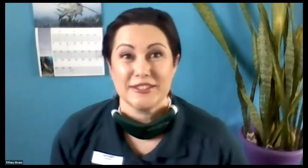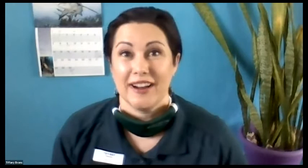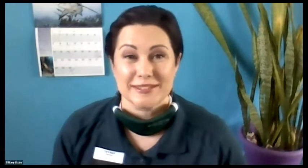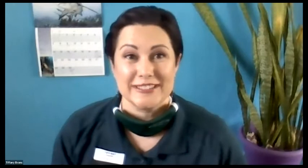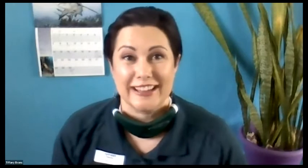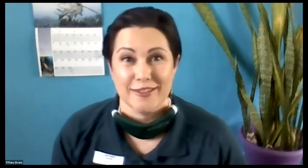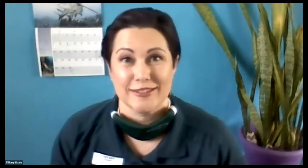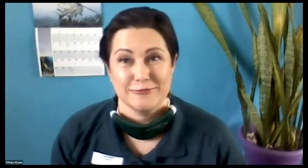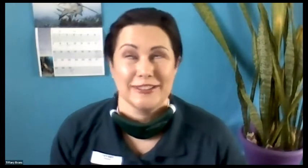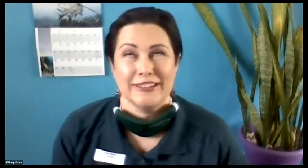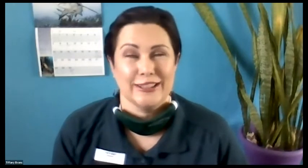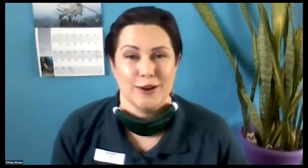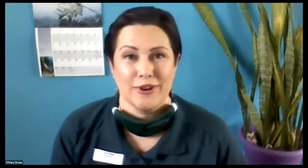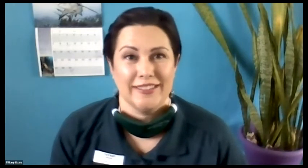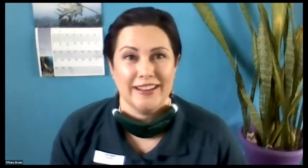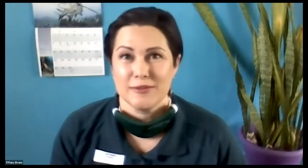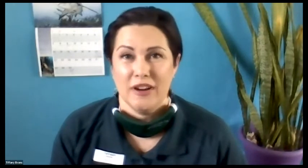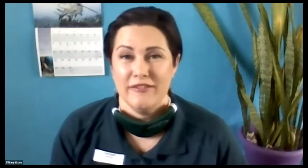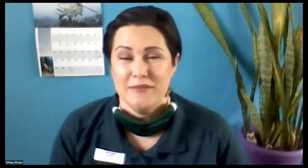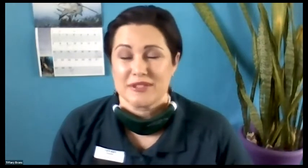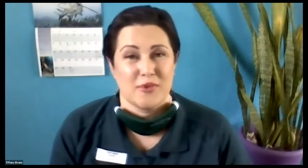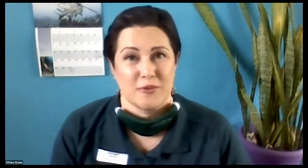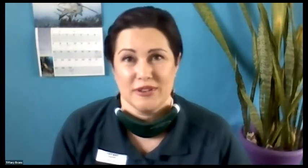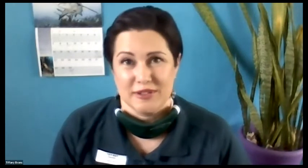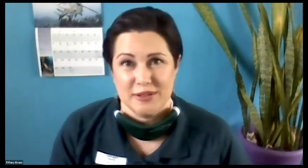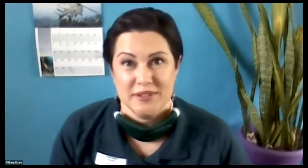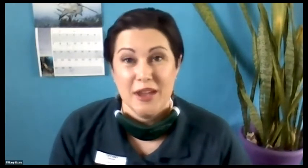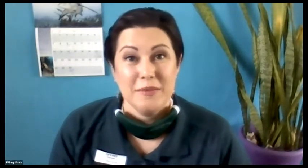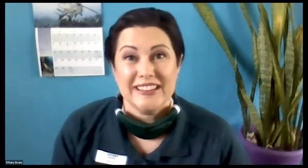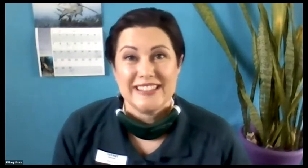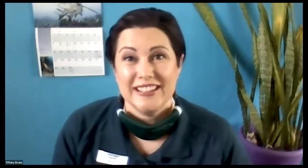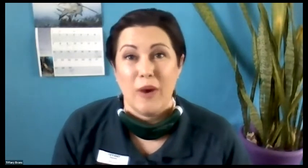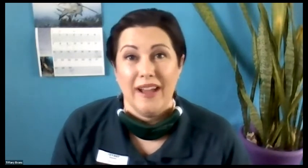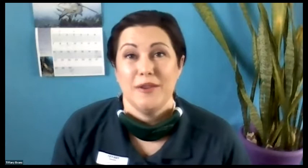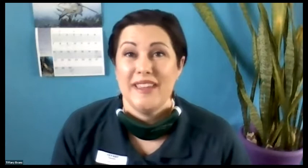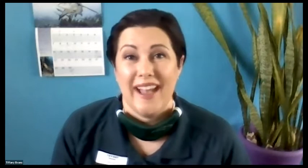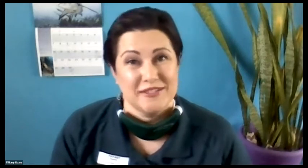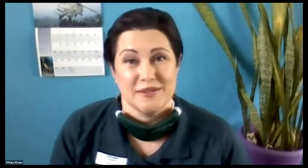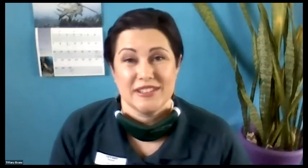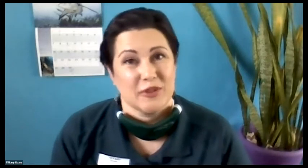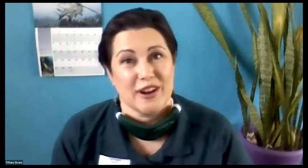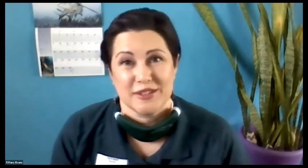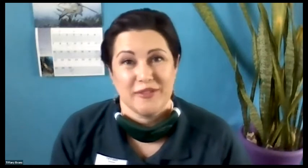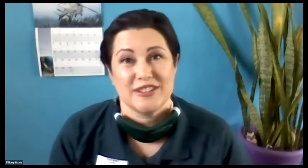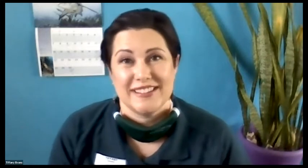this one together. This really, really long word that is one of the most important words for zoos, because that is why we have zoos, is for conservation and to